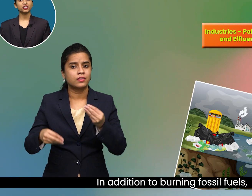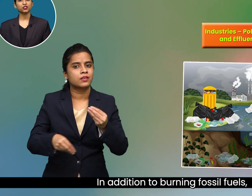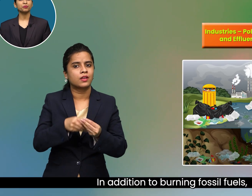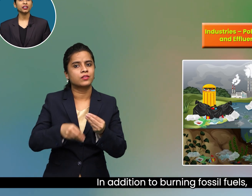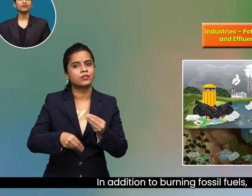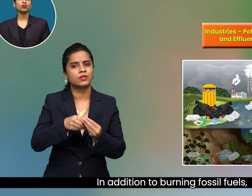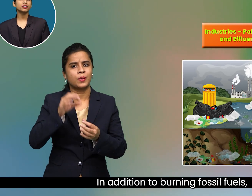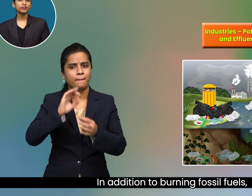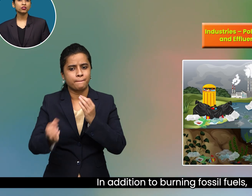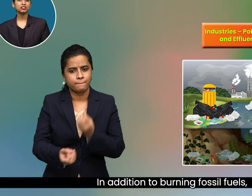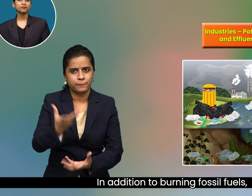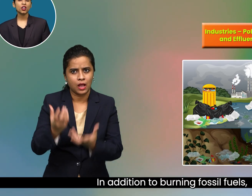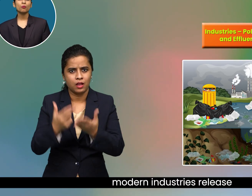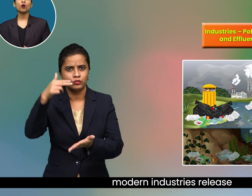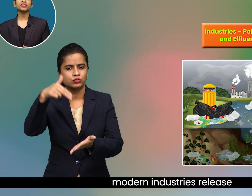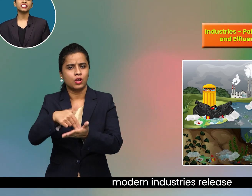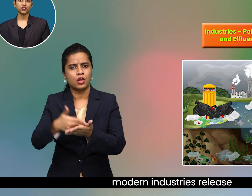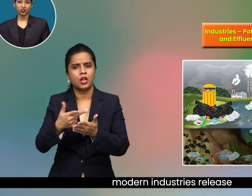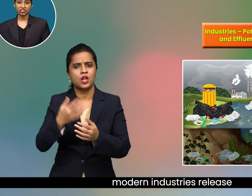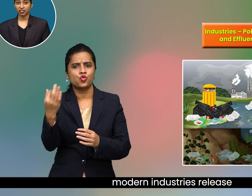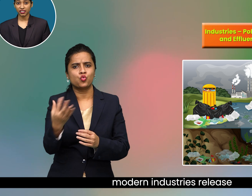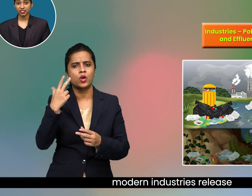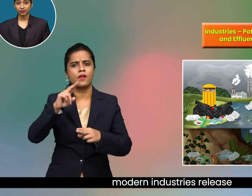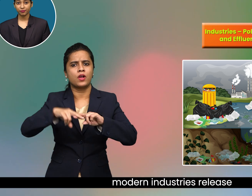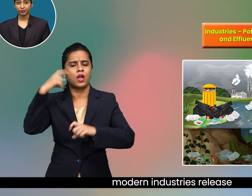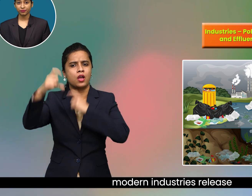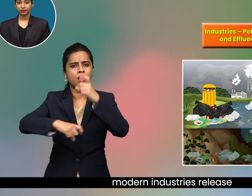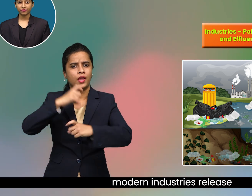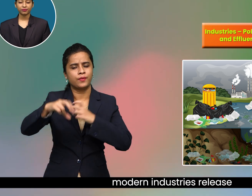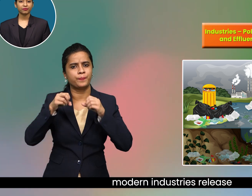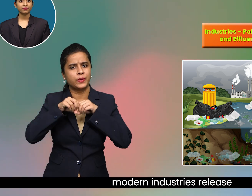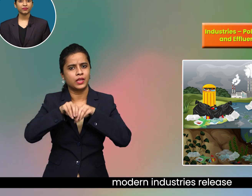In addition to burning fossil fuels, modern industries release